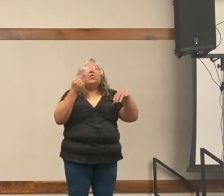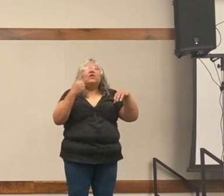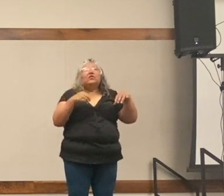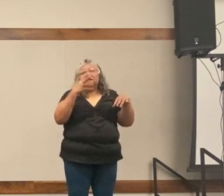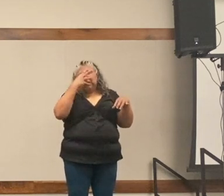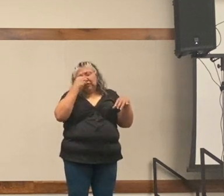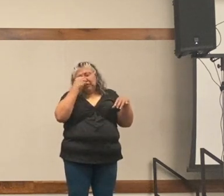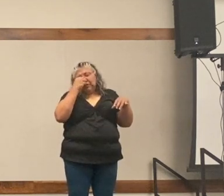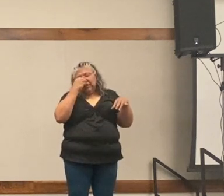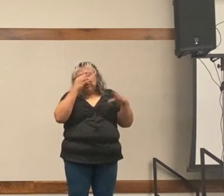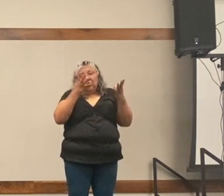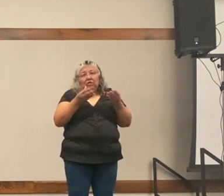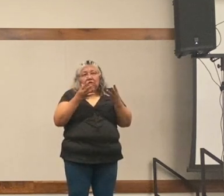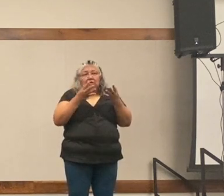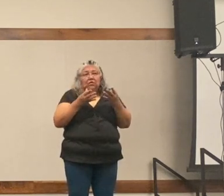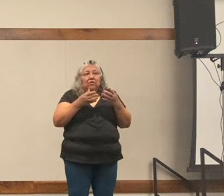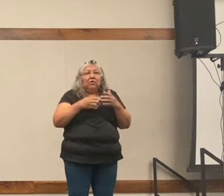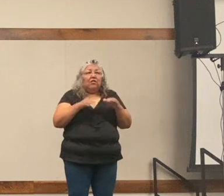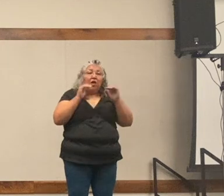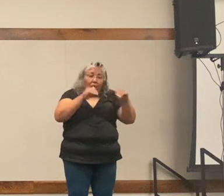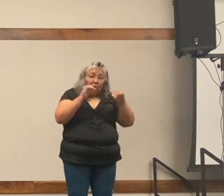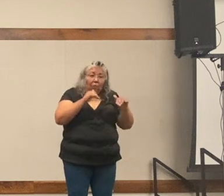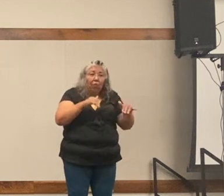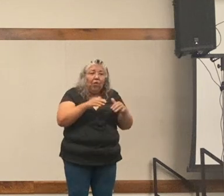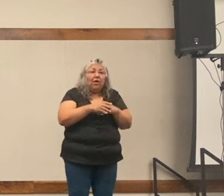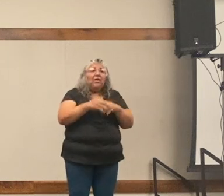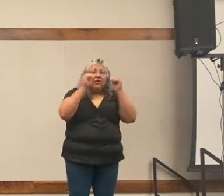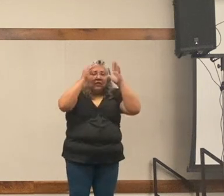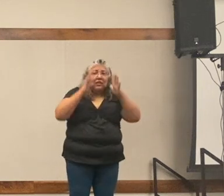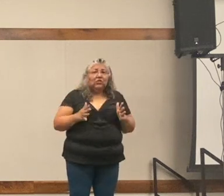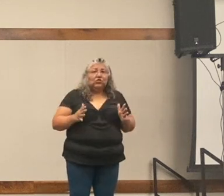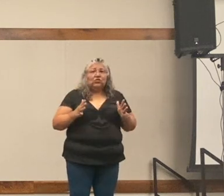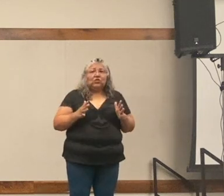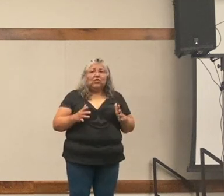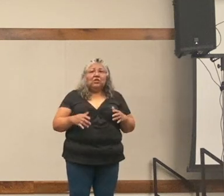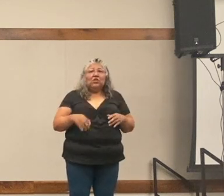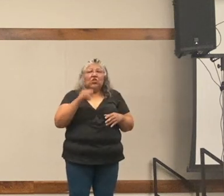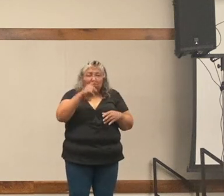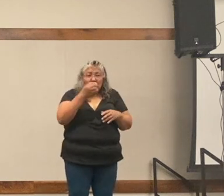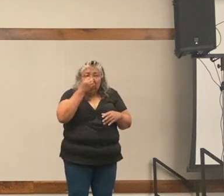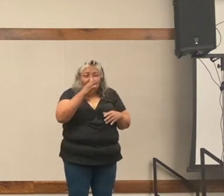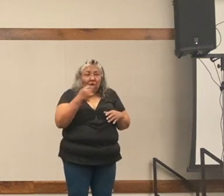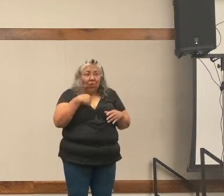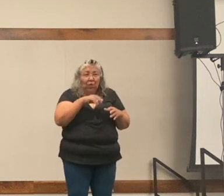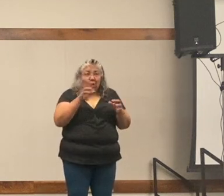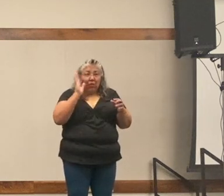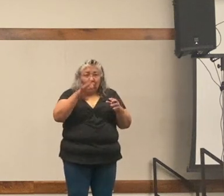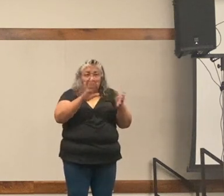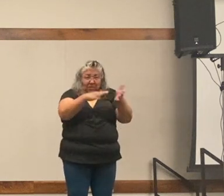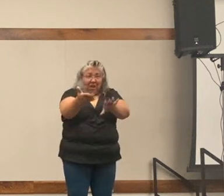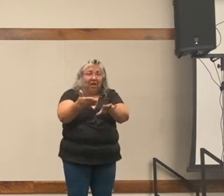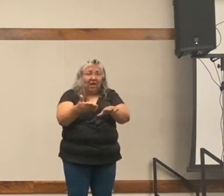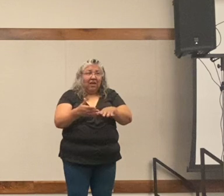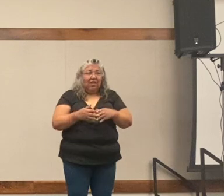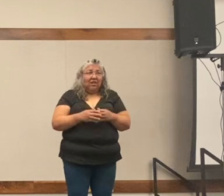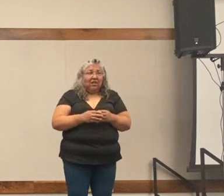He's sleeping on the cushion. So they woke him up and said, teacher, don't you care that we are going to